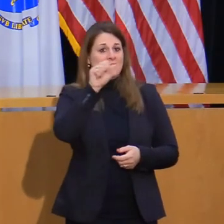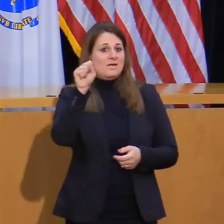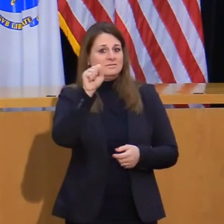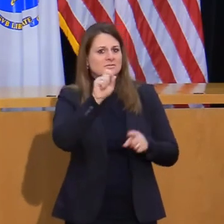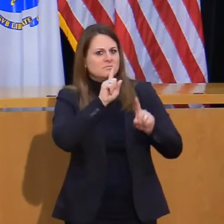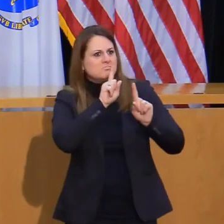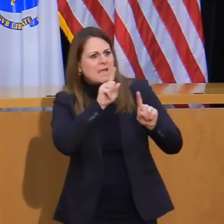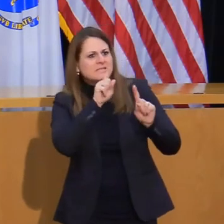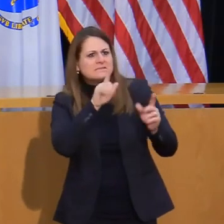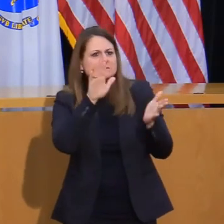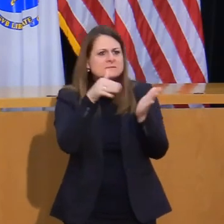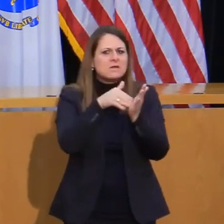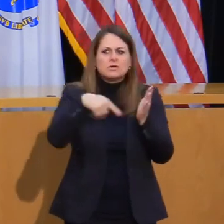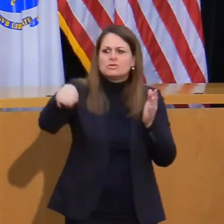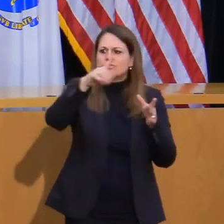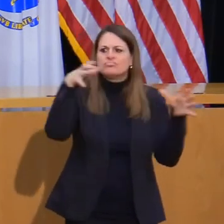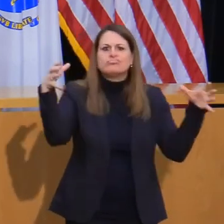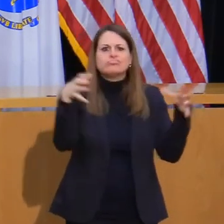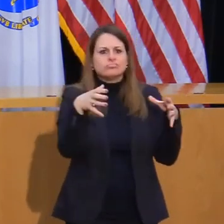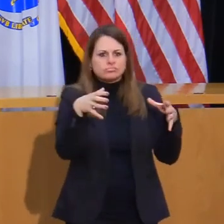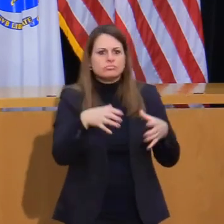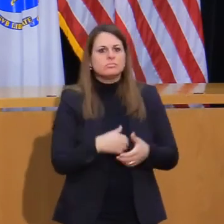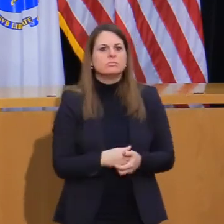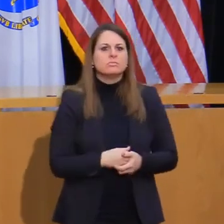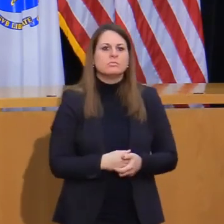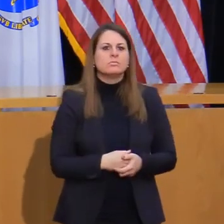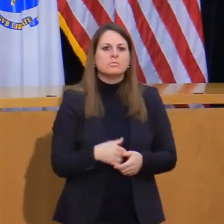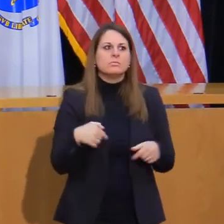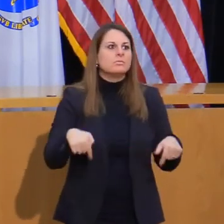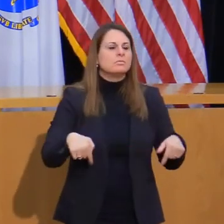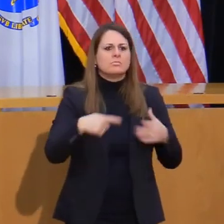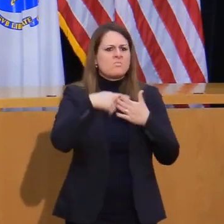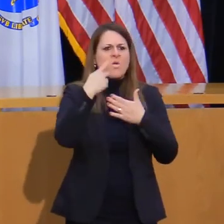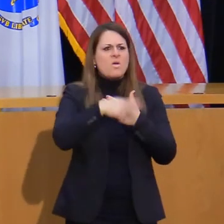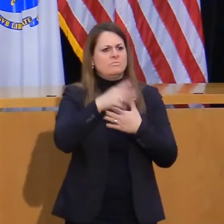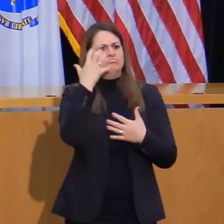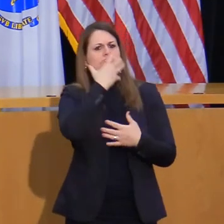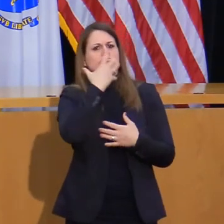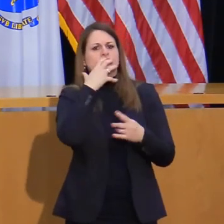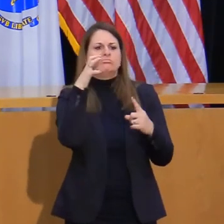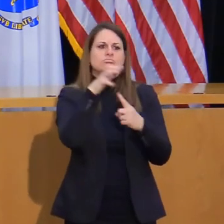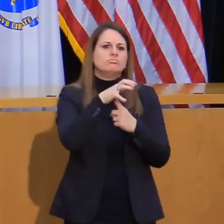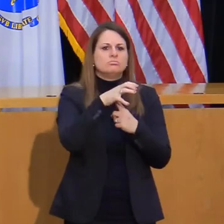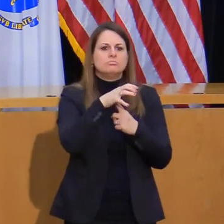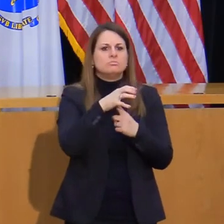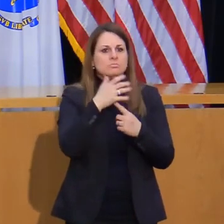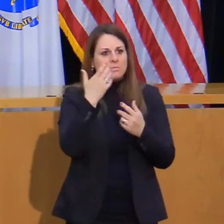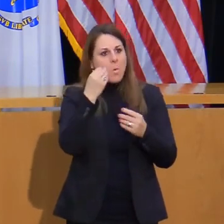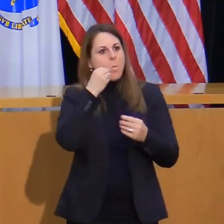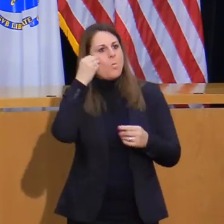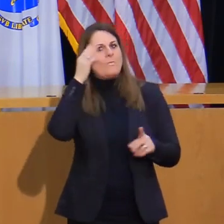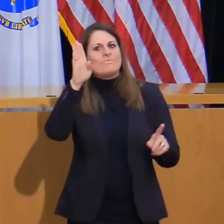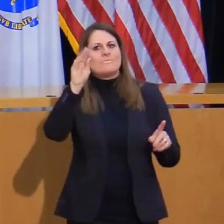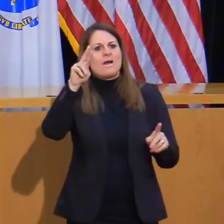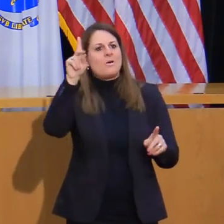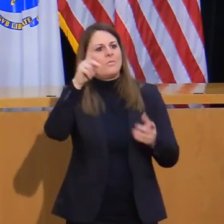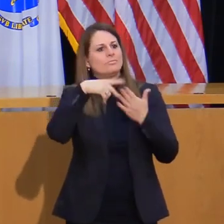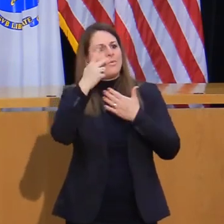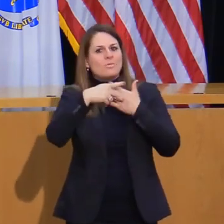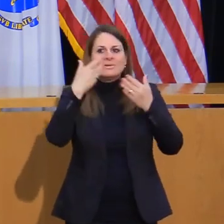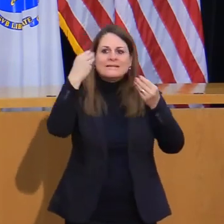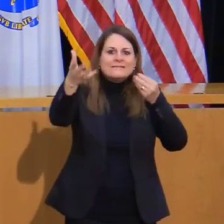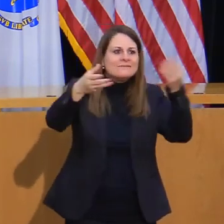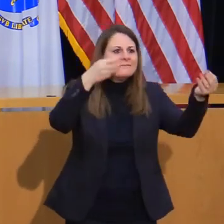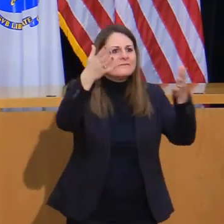developing this critical program to vaccinate homebound individuals in Massachusetts. As a not-for-profit community healthcare